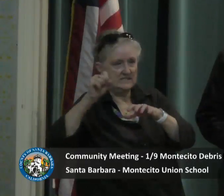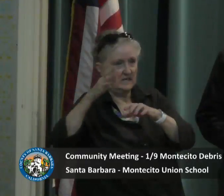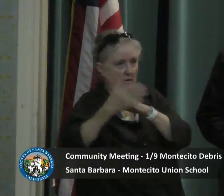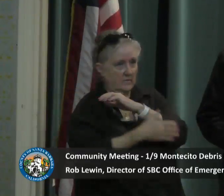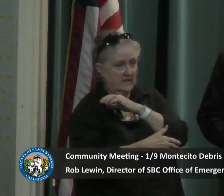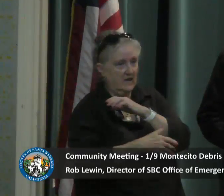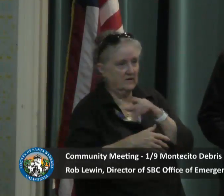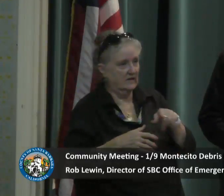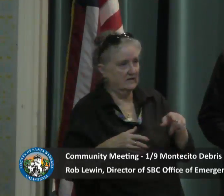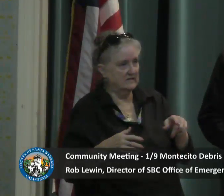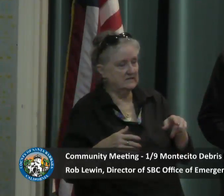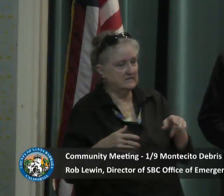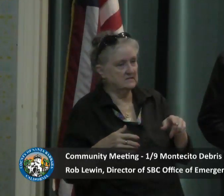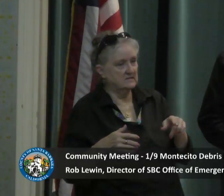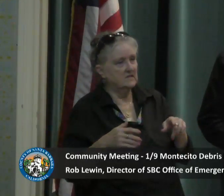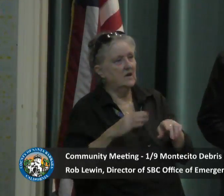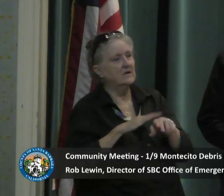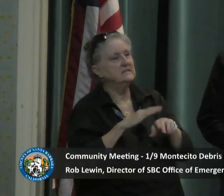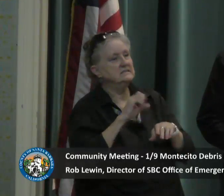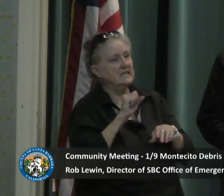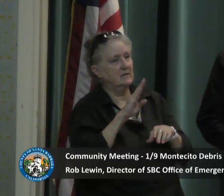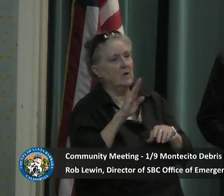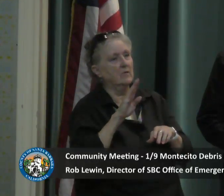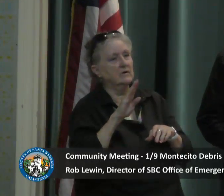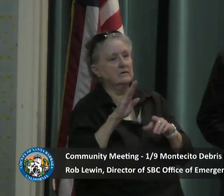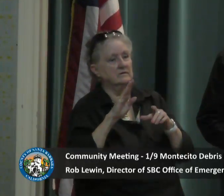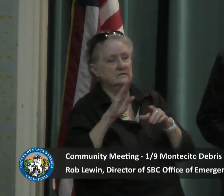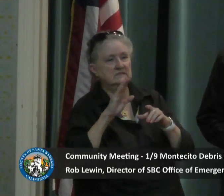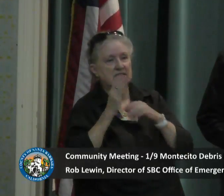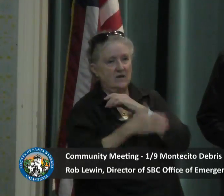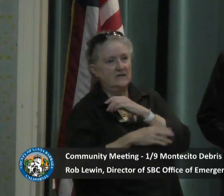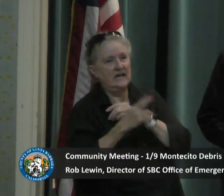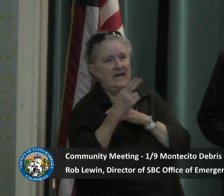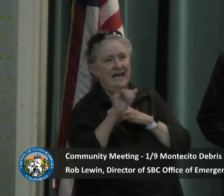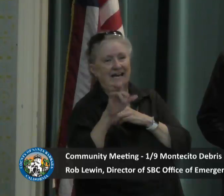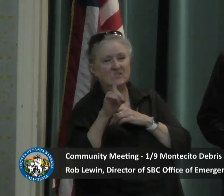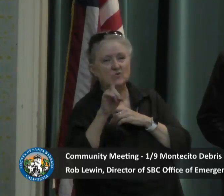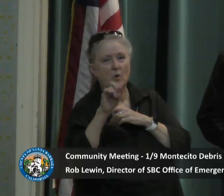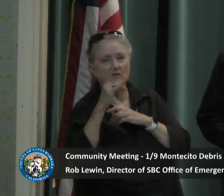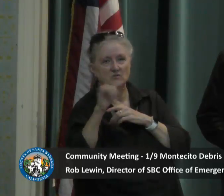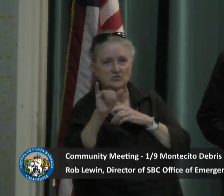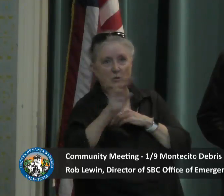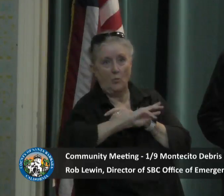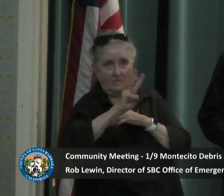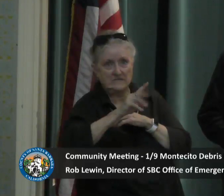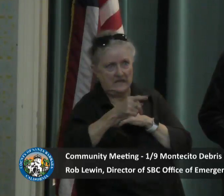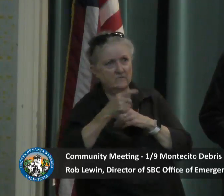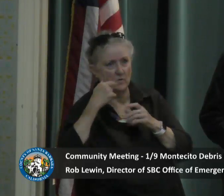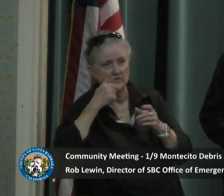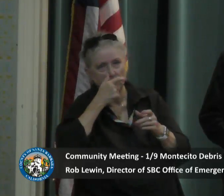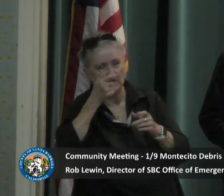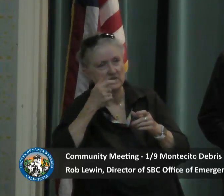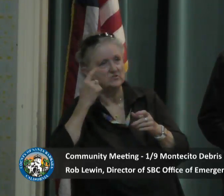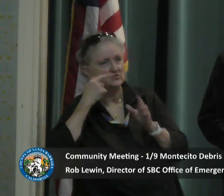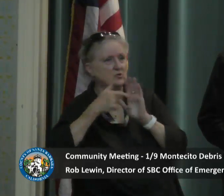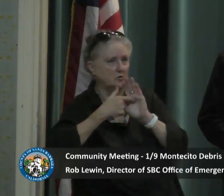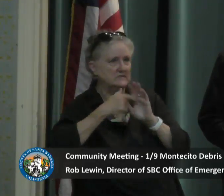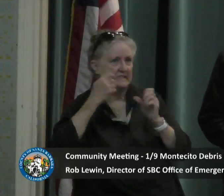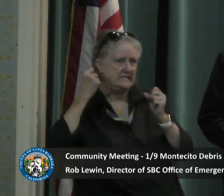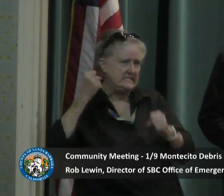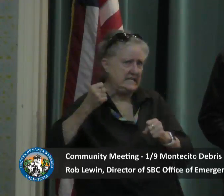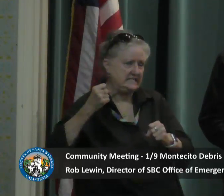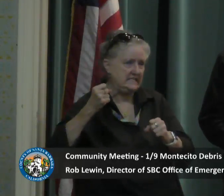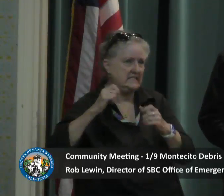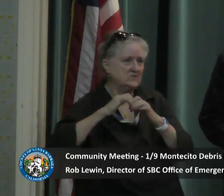County. It's on our Santa Barbara County hydrology website if you want to look at it. It shows intensities